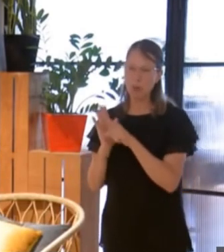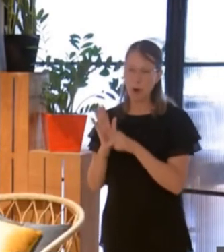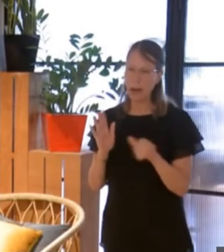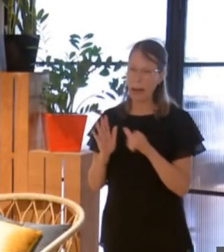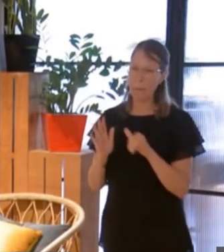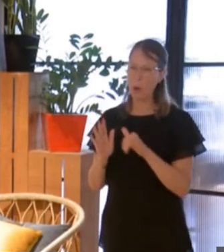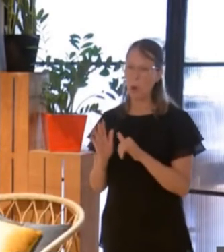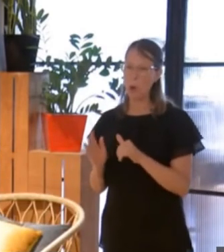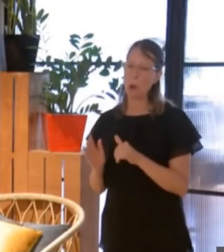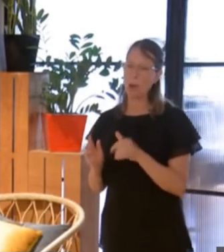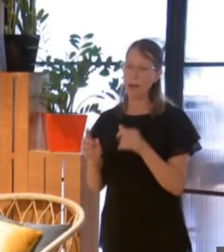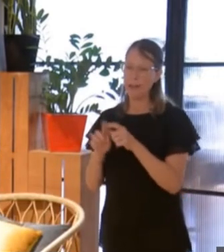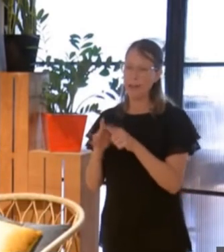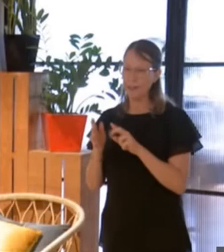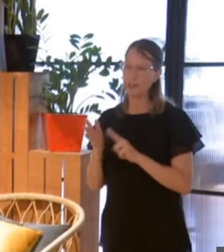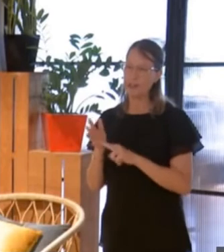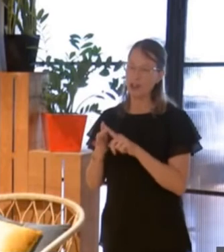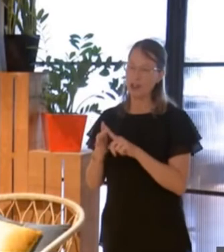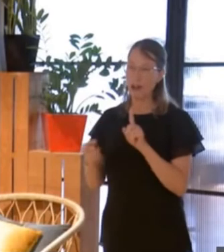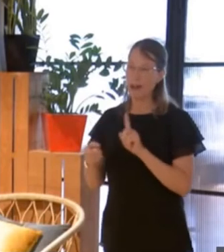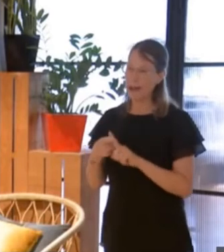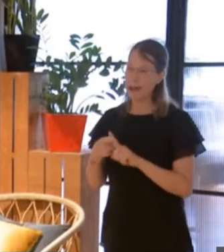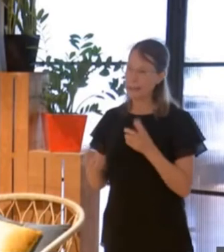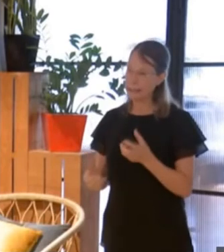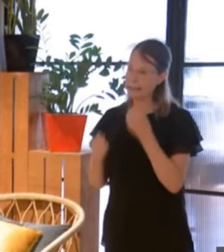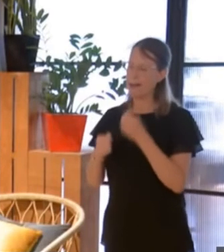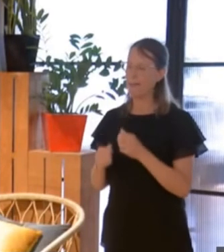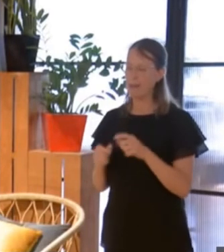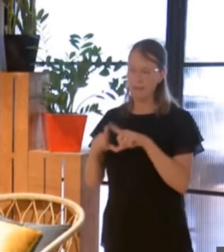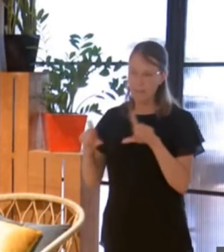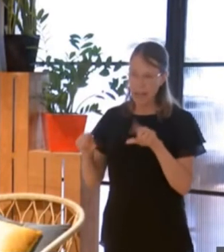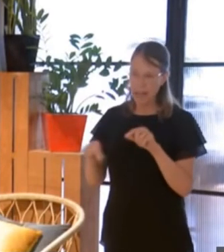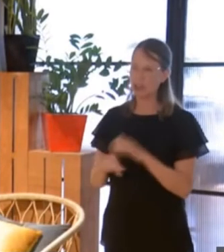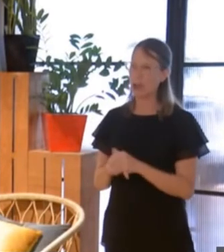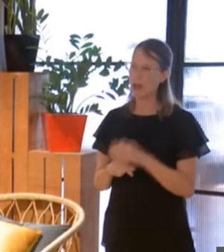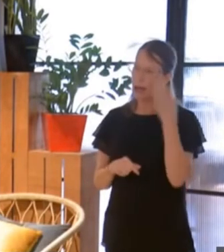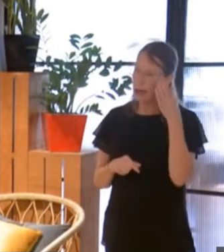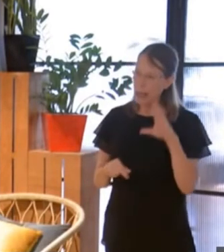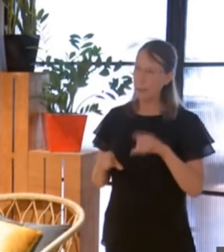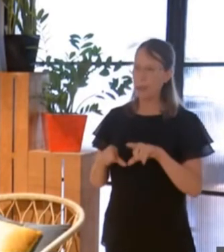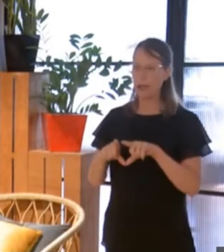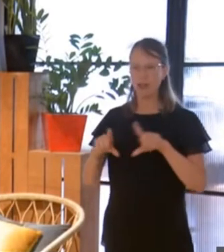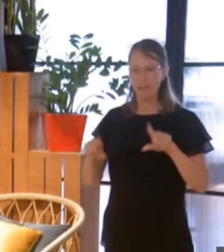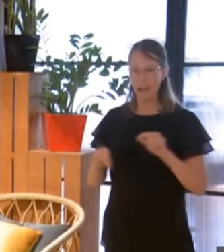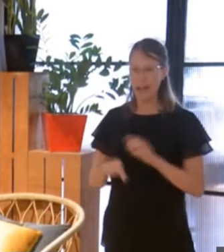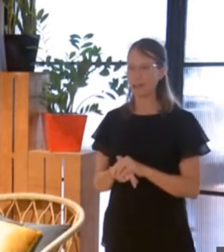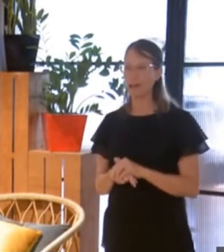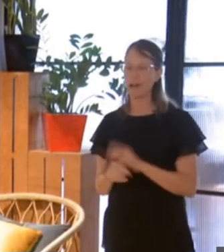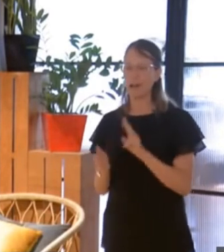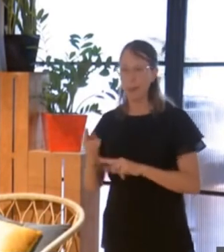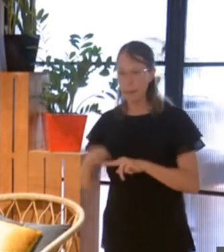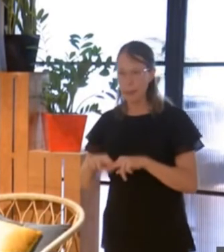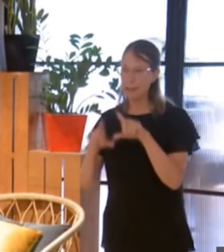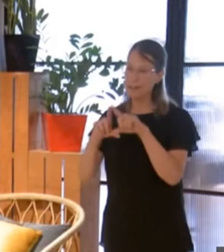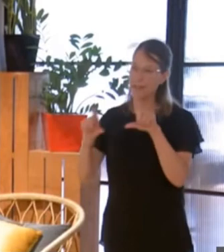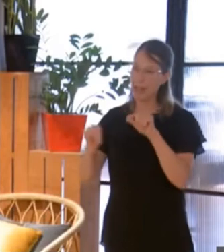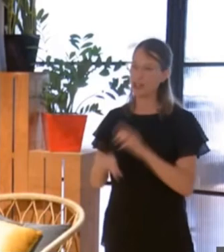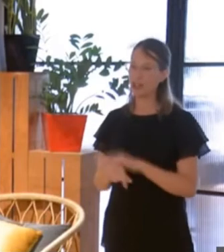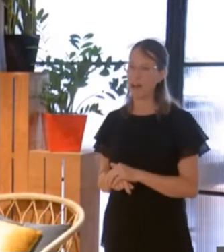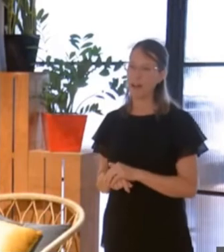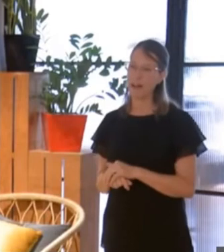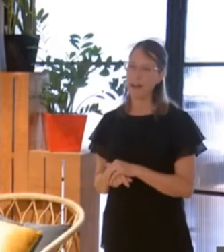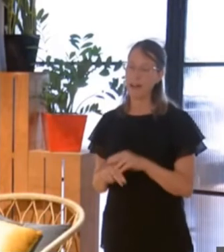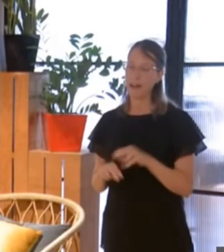vouchers, whether it's our parents vouchers we've launched today, our accommodation vouchers that are coming up soon, our Friday lunch vouchers to reinvigorate the